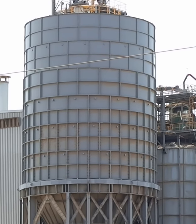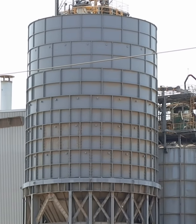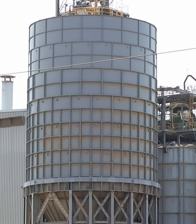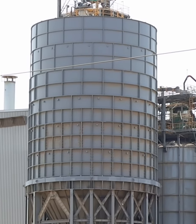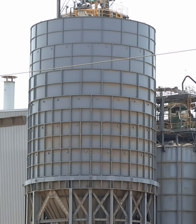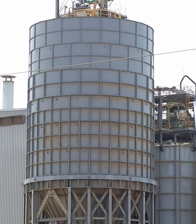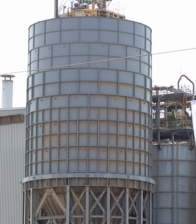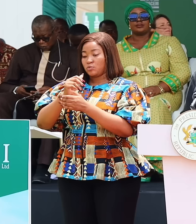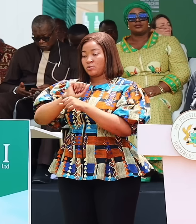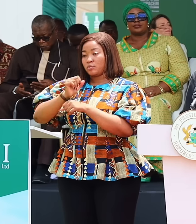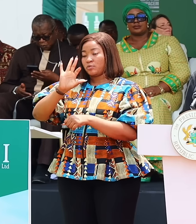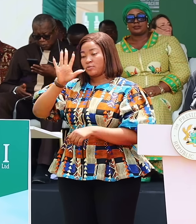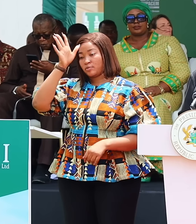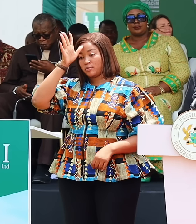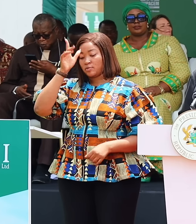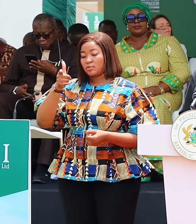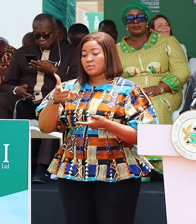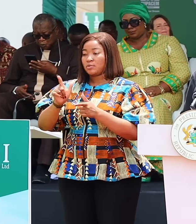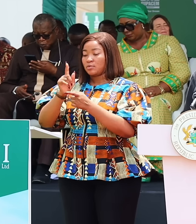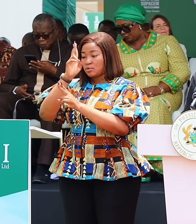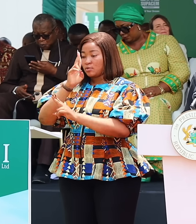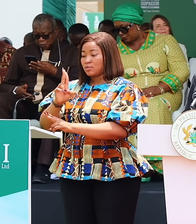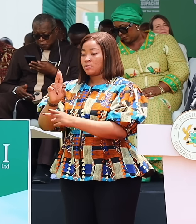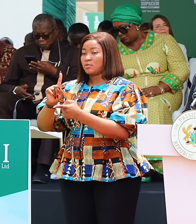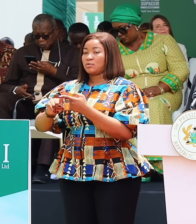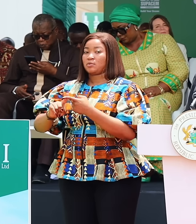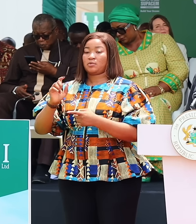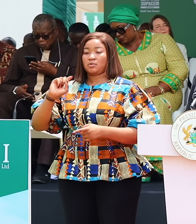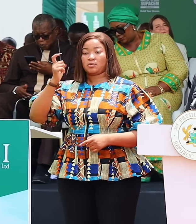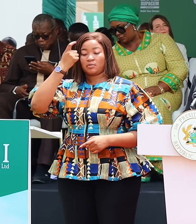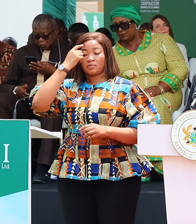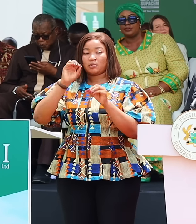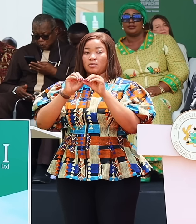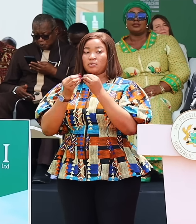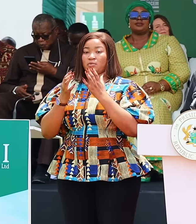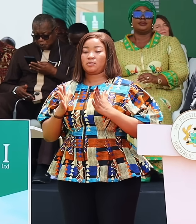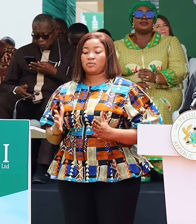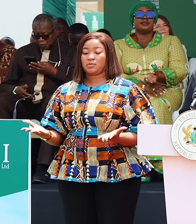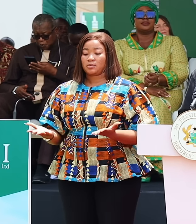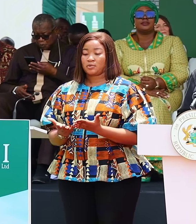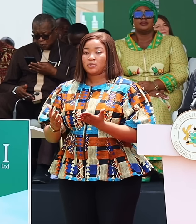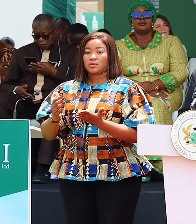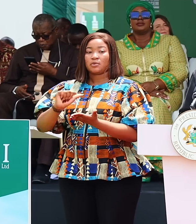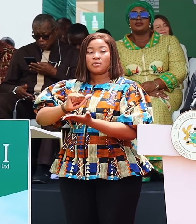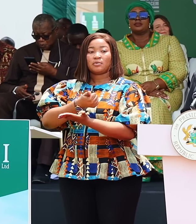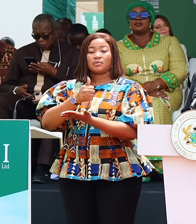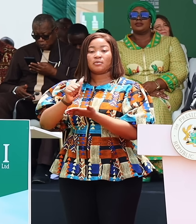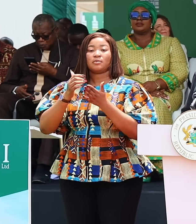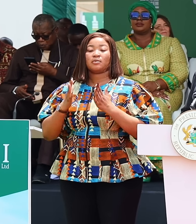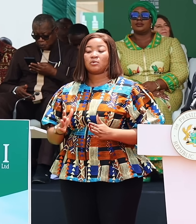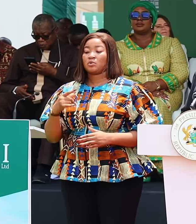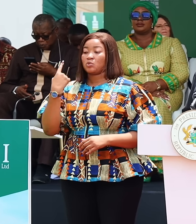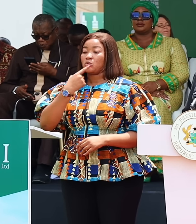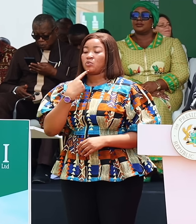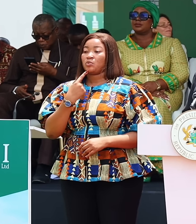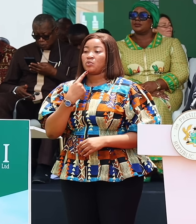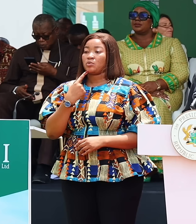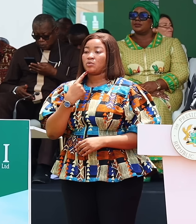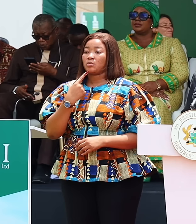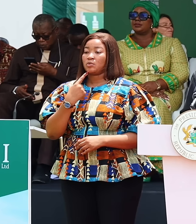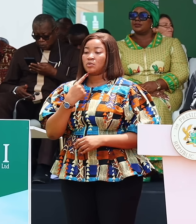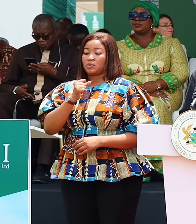father. Let me acknowledge senior government officials here. Our ambassadors, Simone, who has